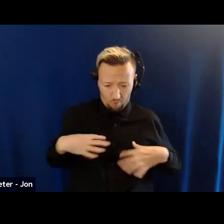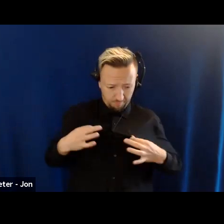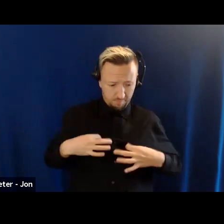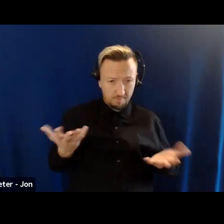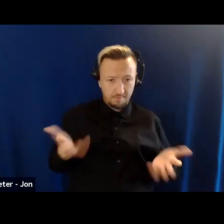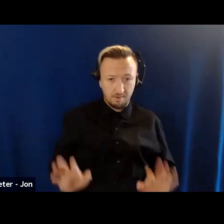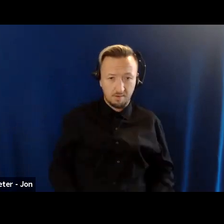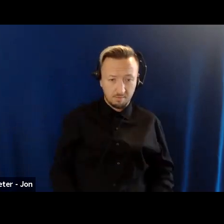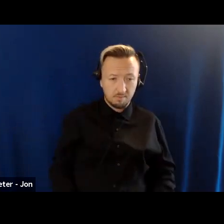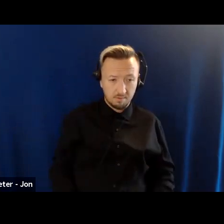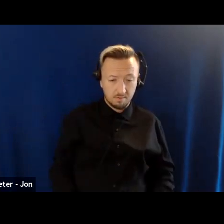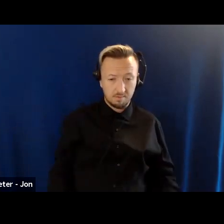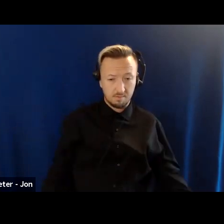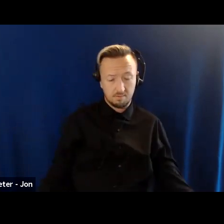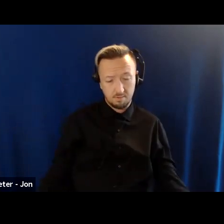And